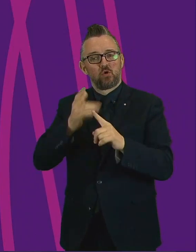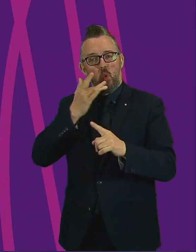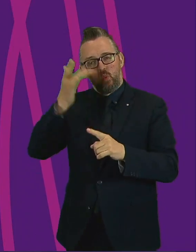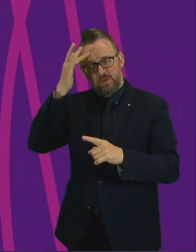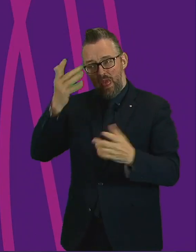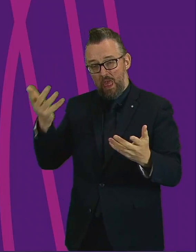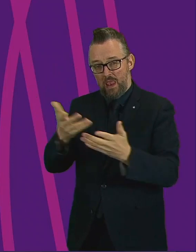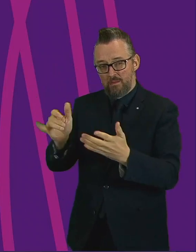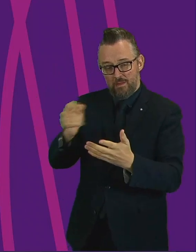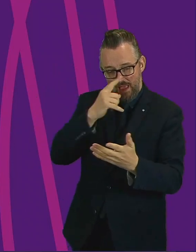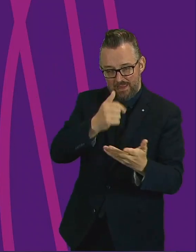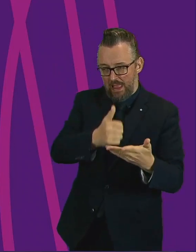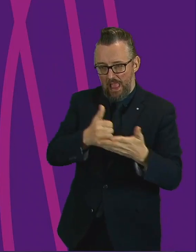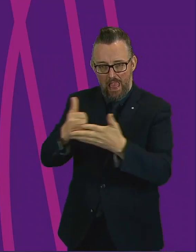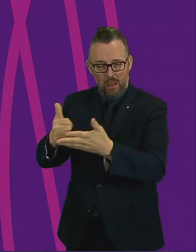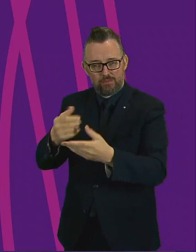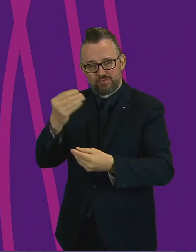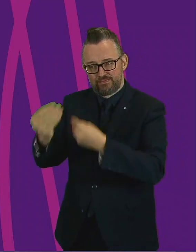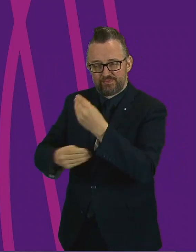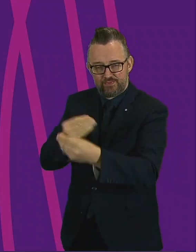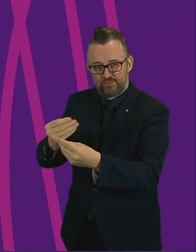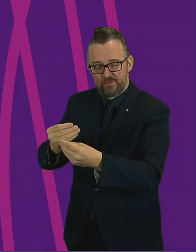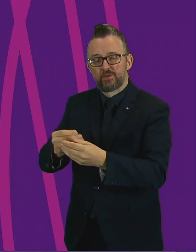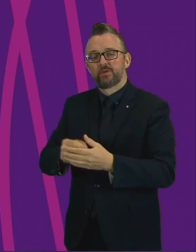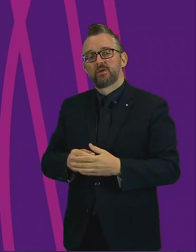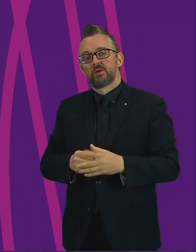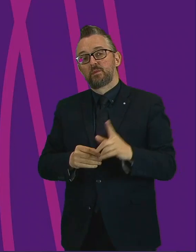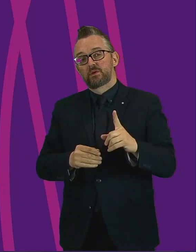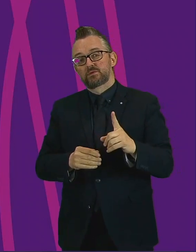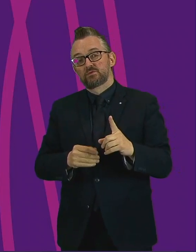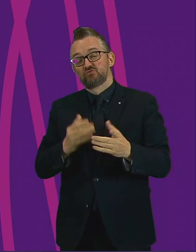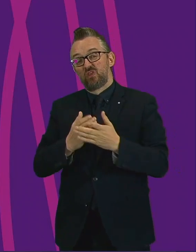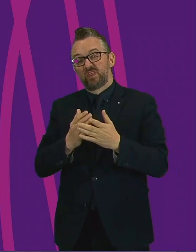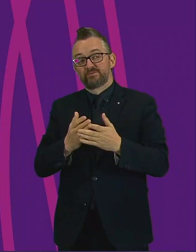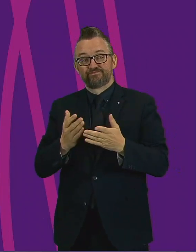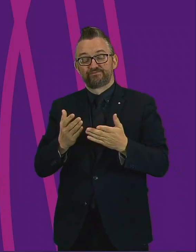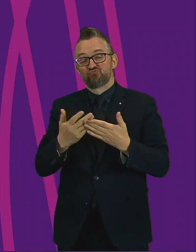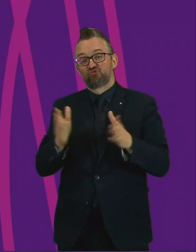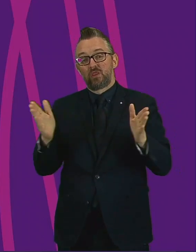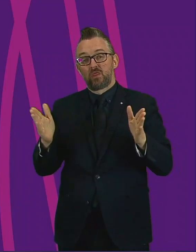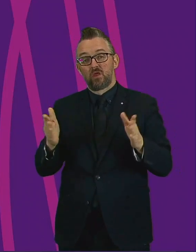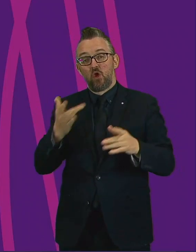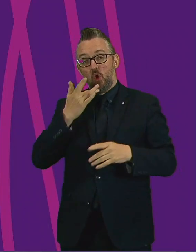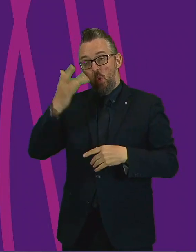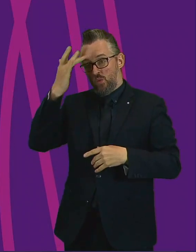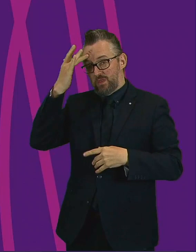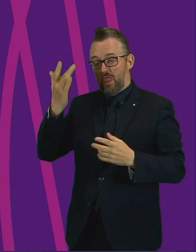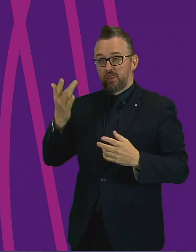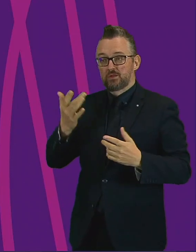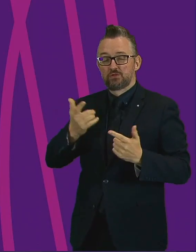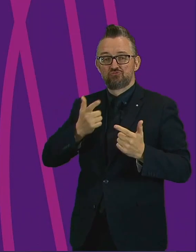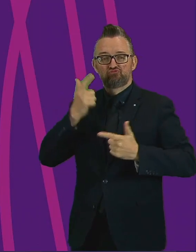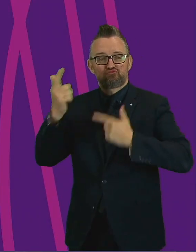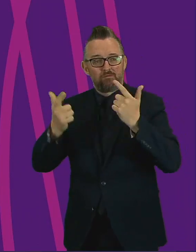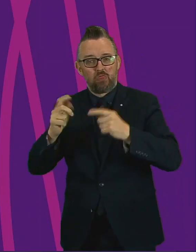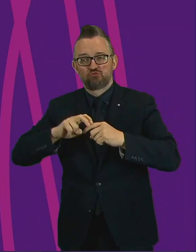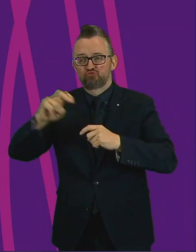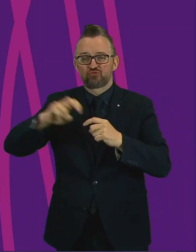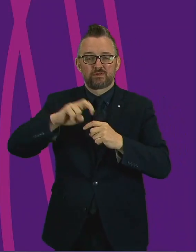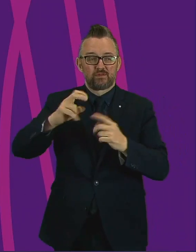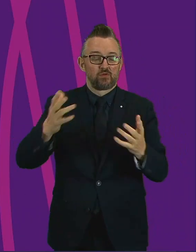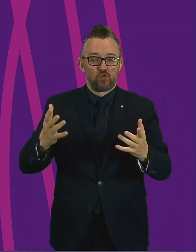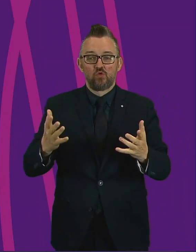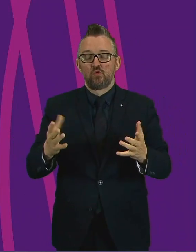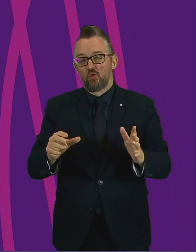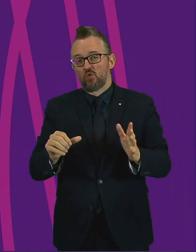advice or help we can bring to bear there. But more generally, we know that the hotel sector and the tourist sector more generally is very